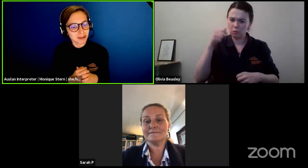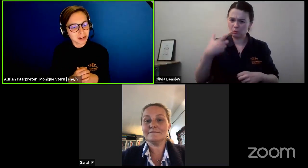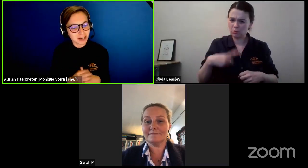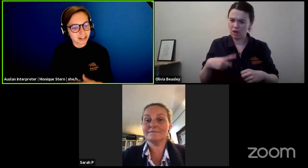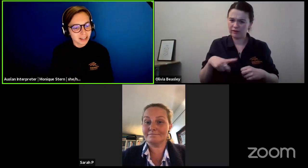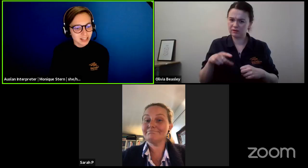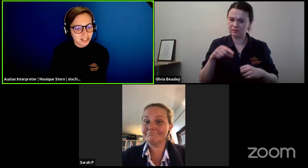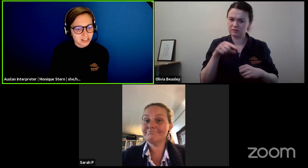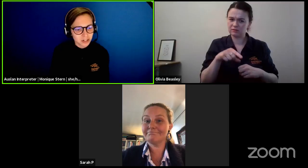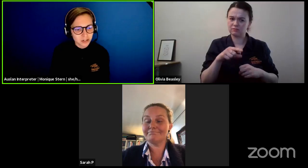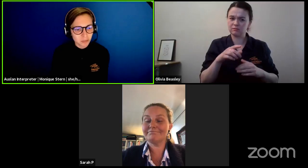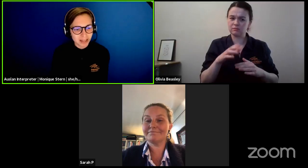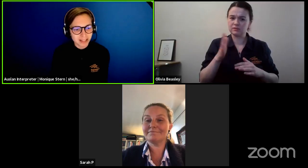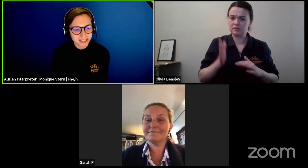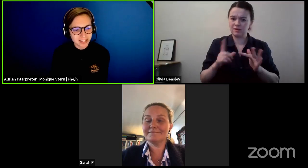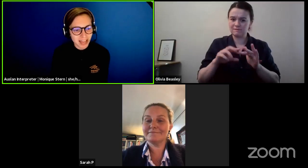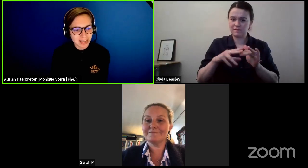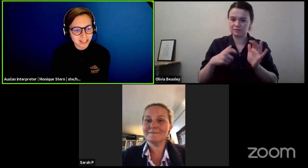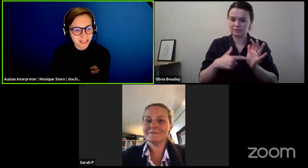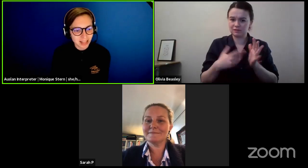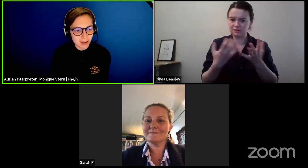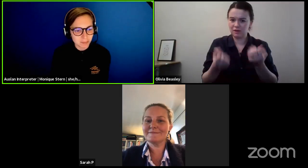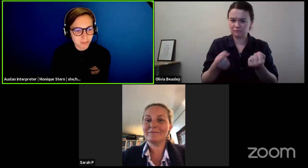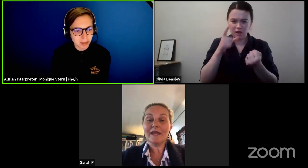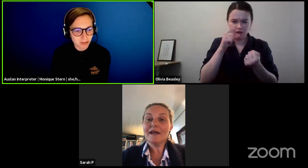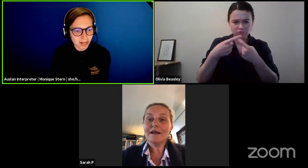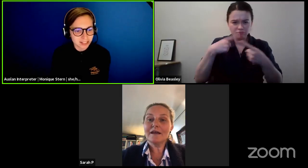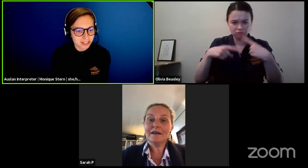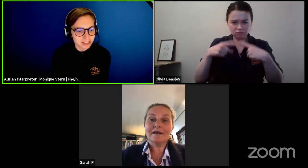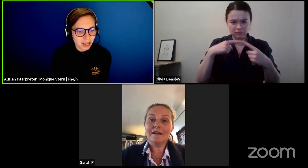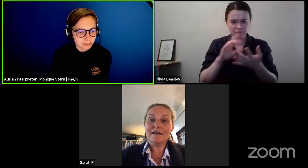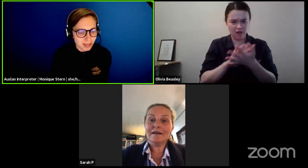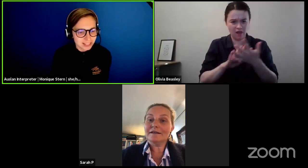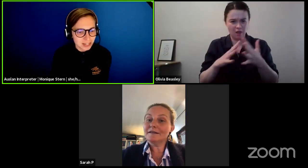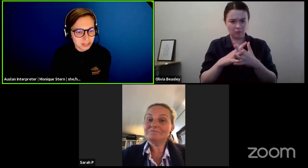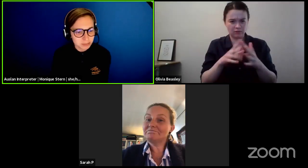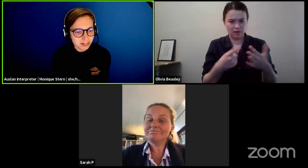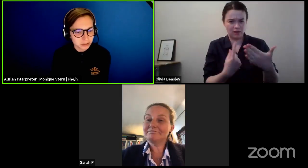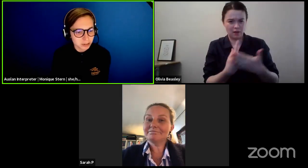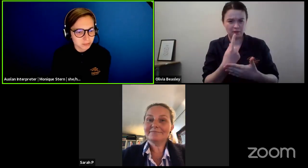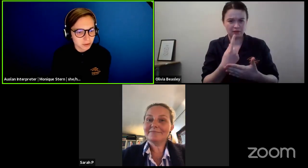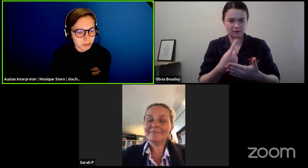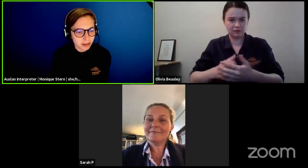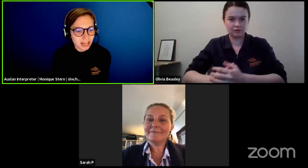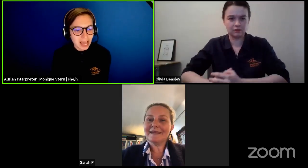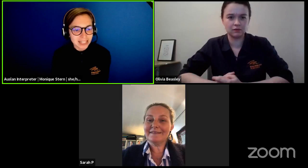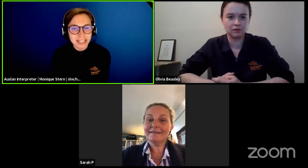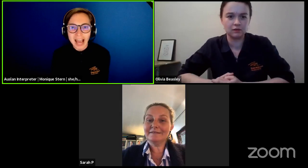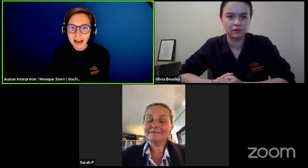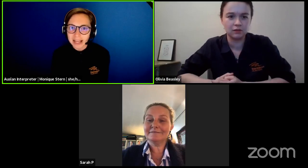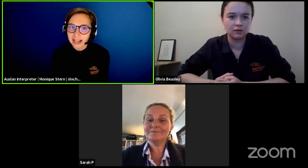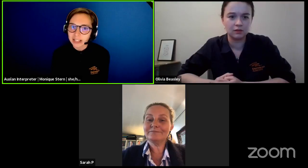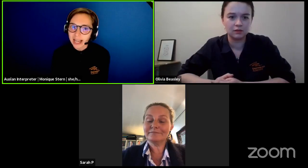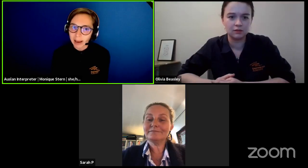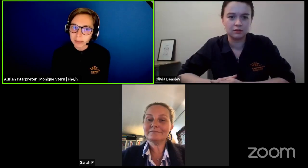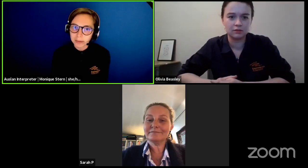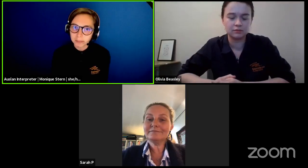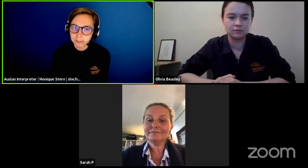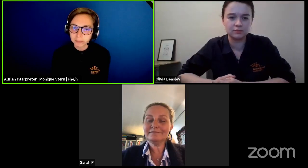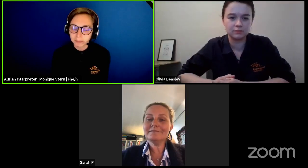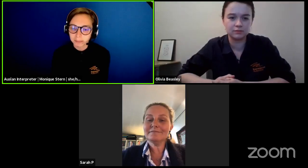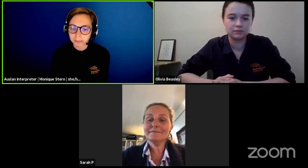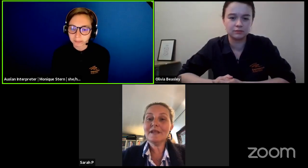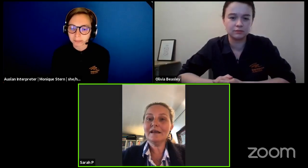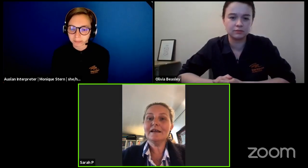Interesting. Yeah, right. So do you know why that's the case in regards to the side effects? Can you explain a little bit further as to how they actually